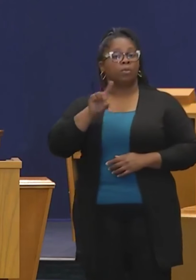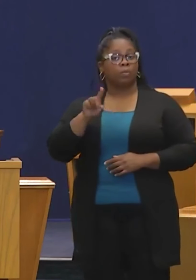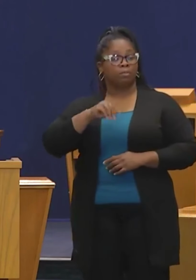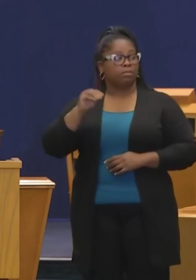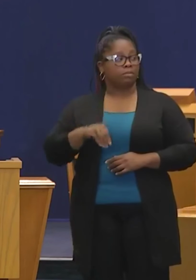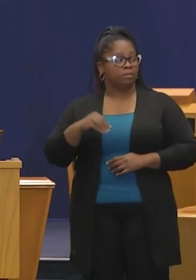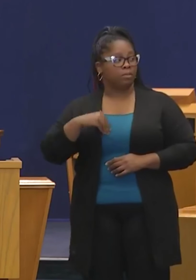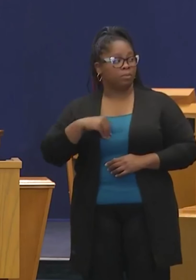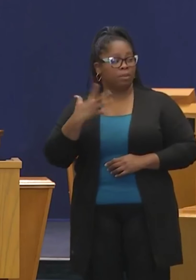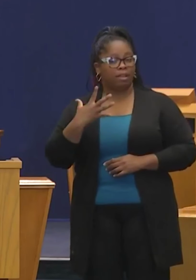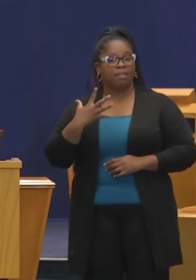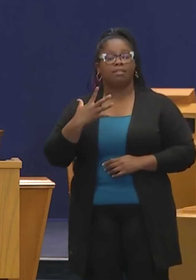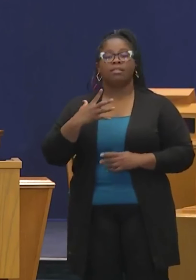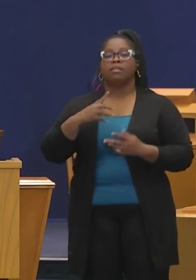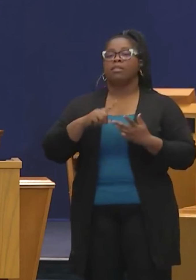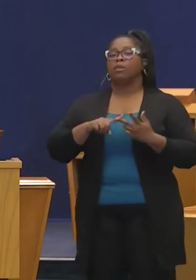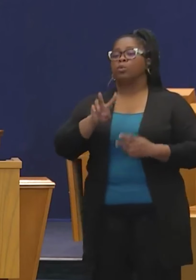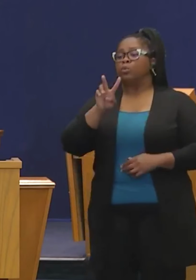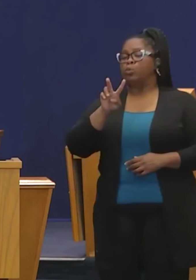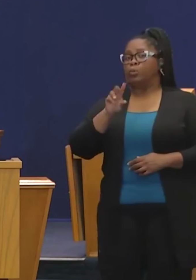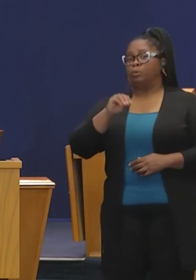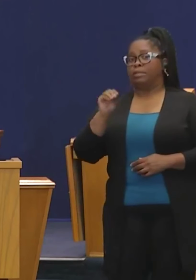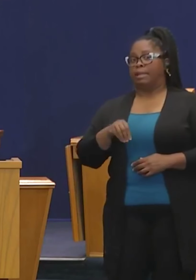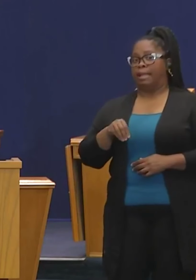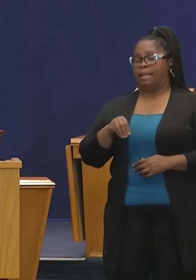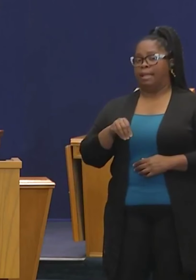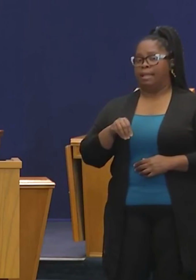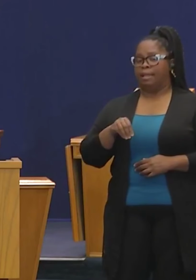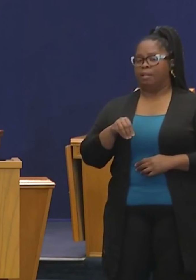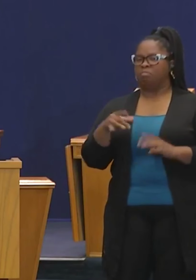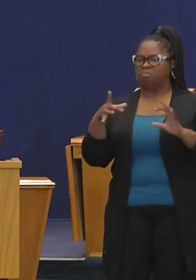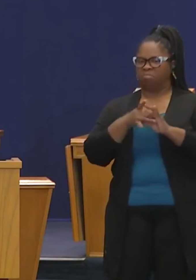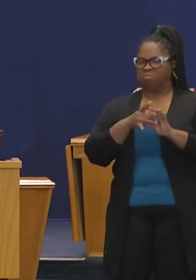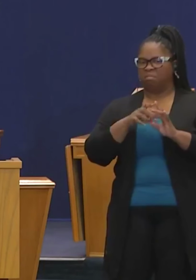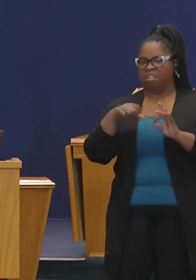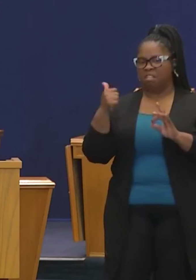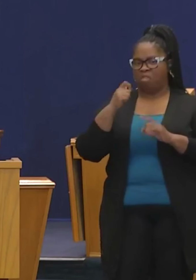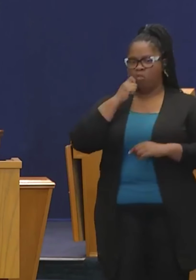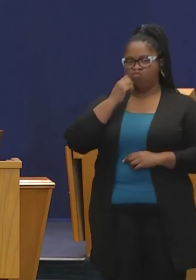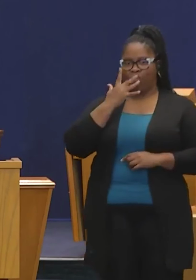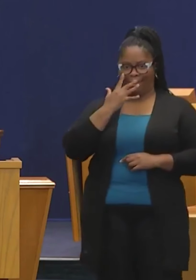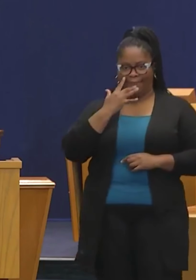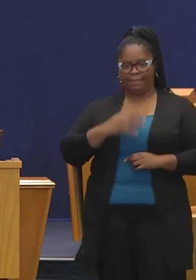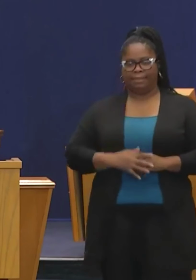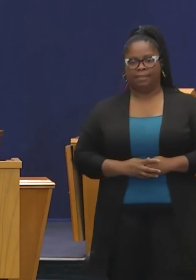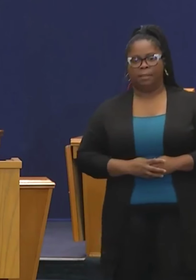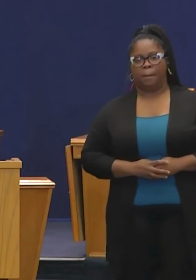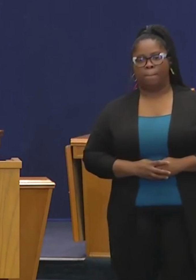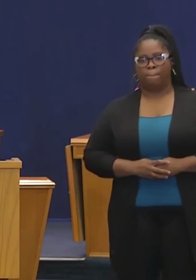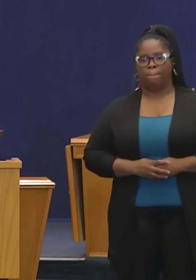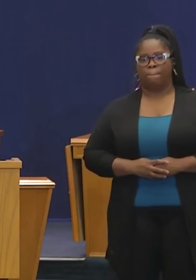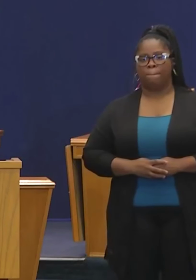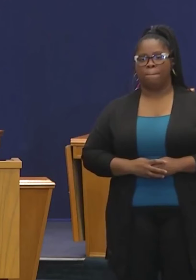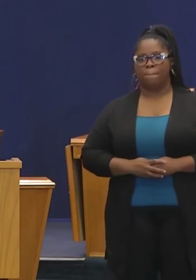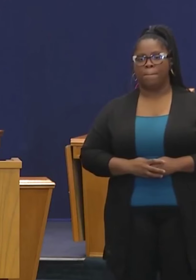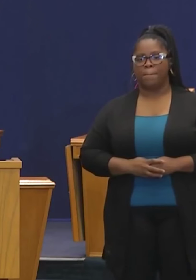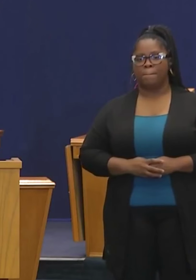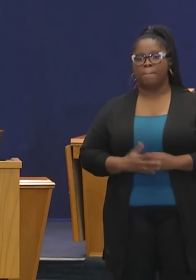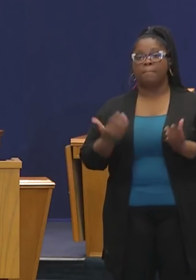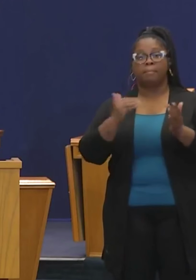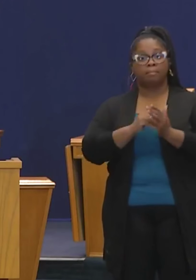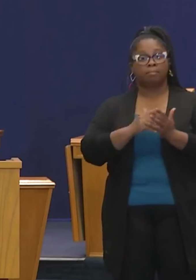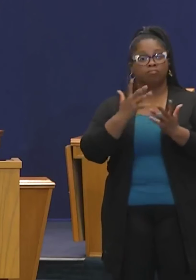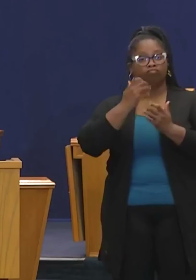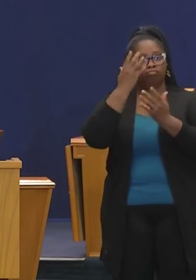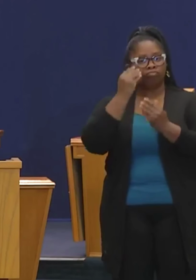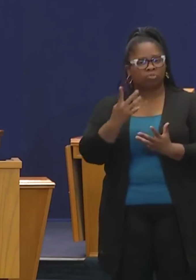white, and 2% are identified as belonging to another race and or ethnicity. And I again want to note that we